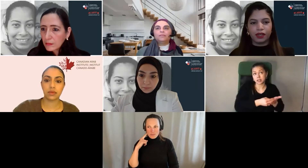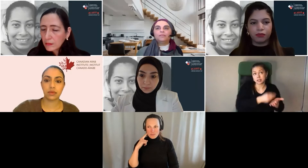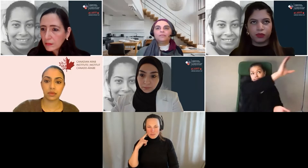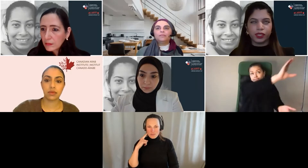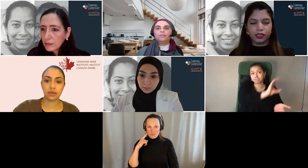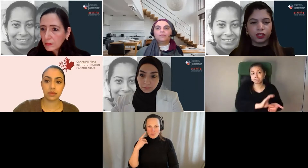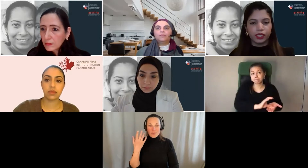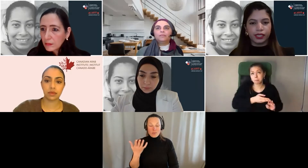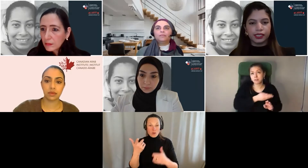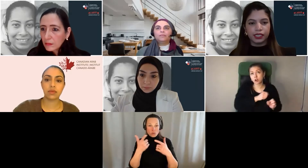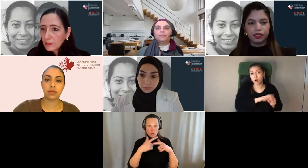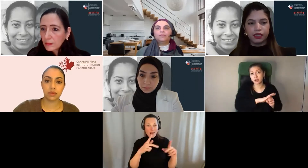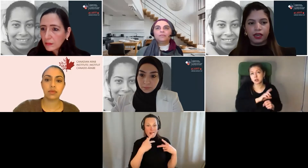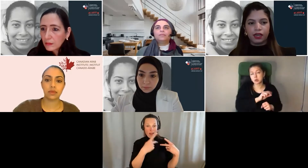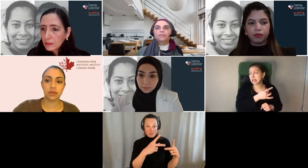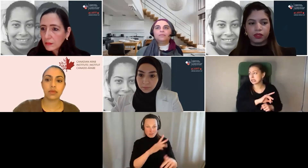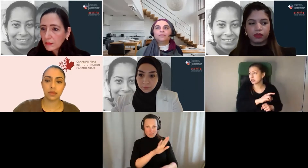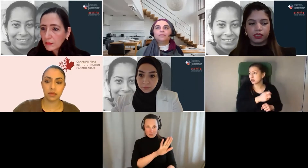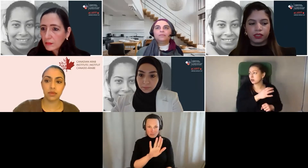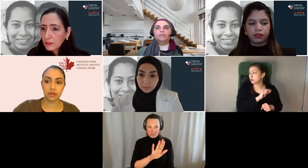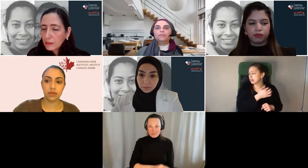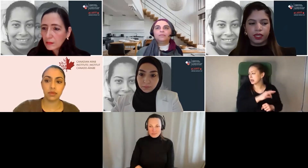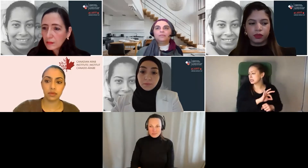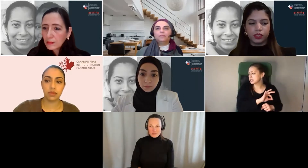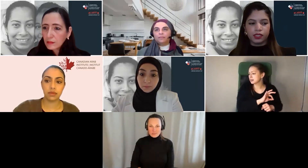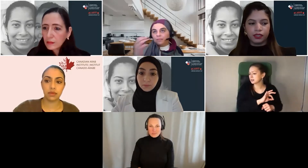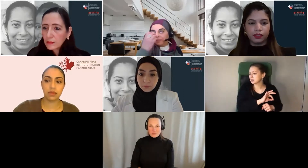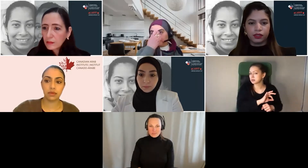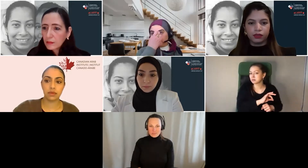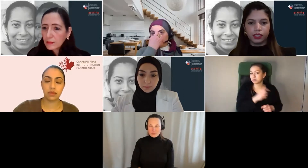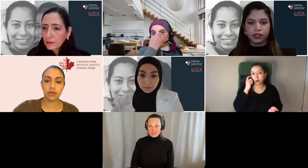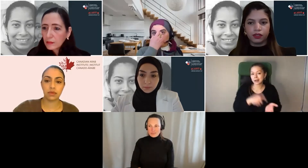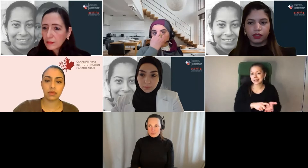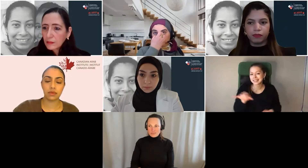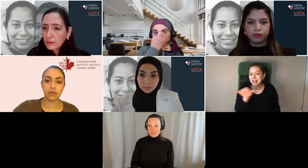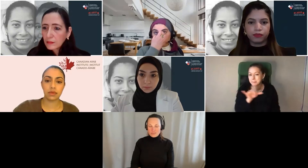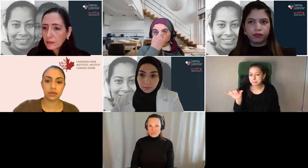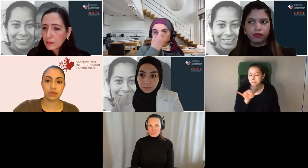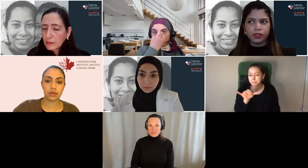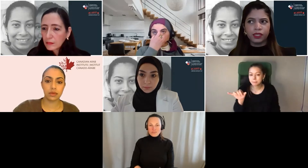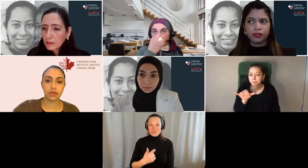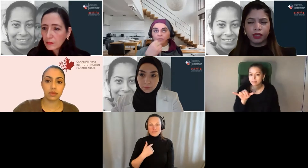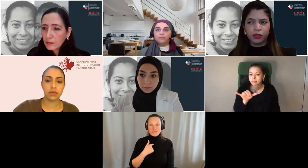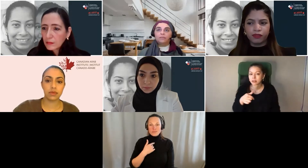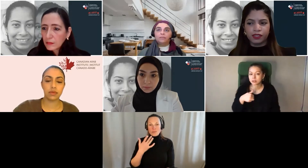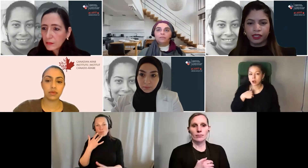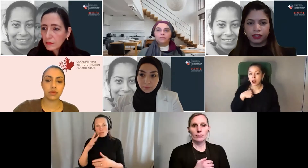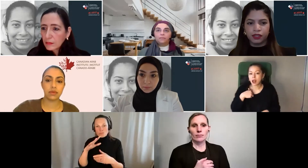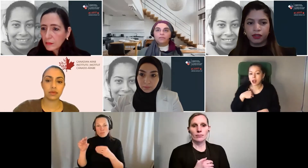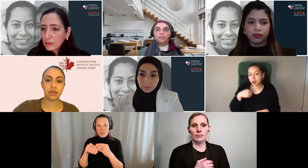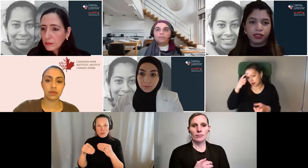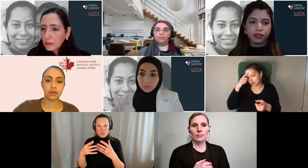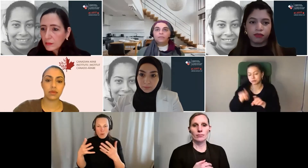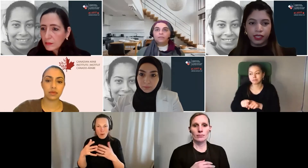pre-pandemic, 2018, 2019. So I think I would just add that, there's in the nonprofit